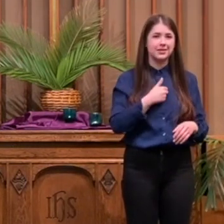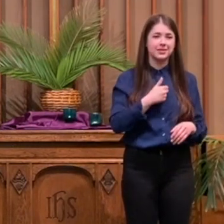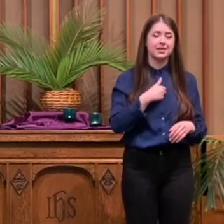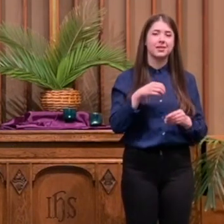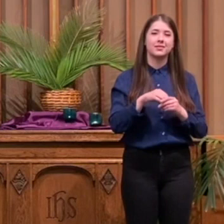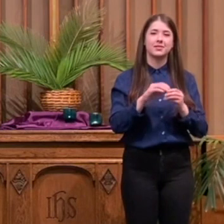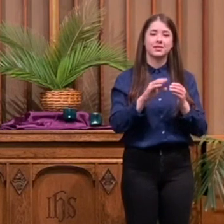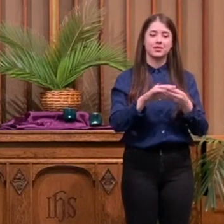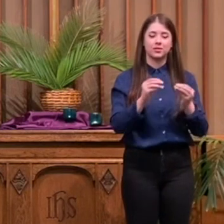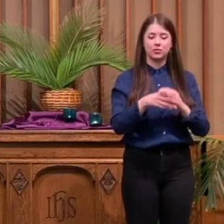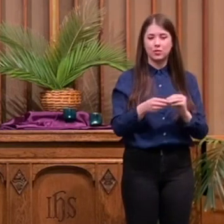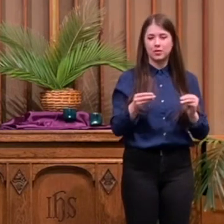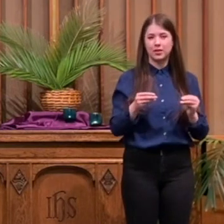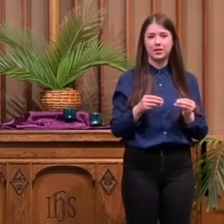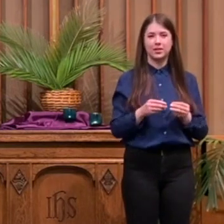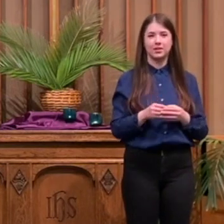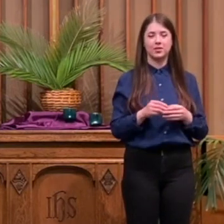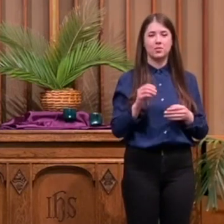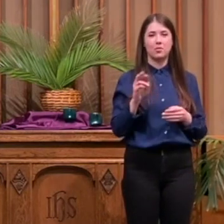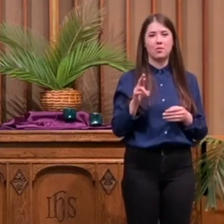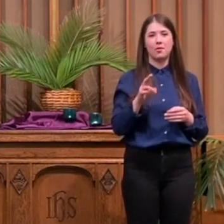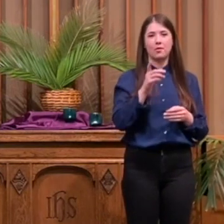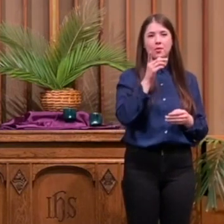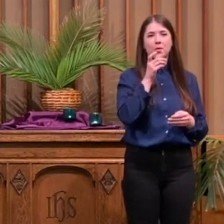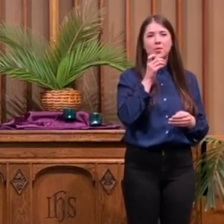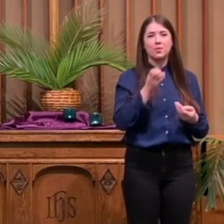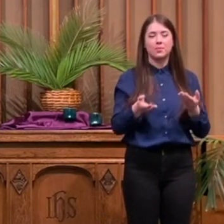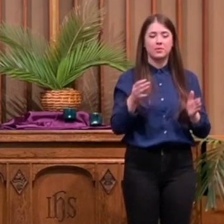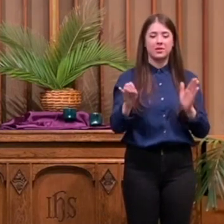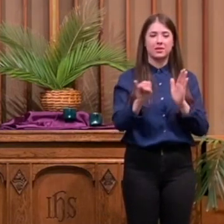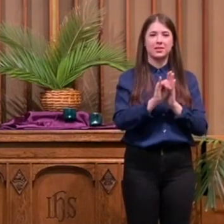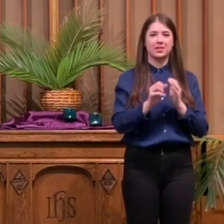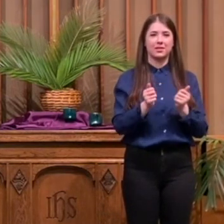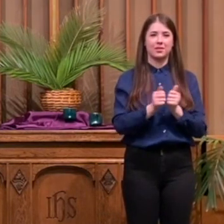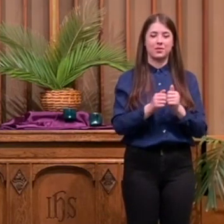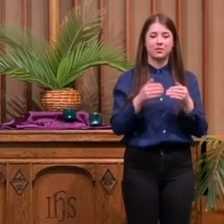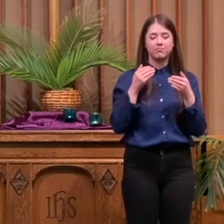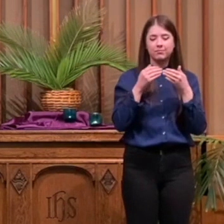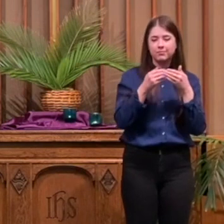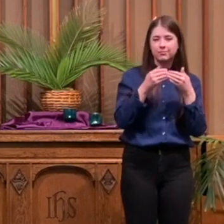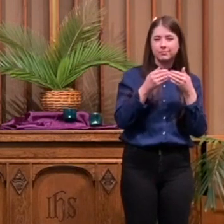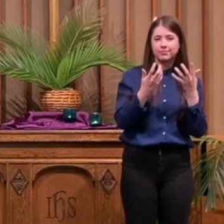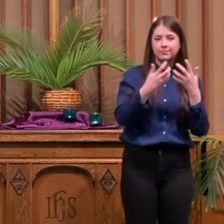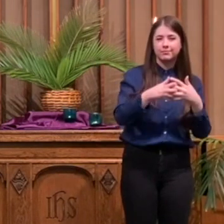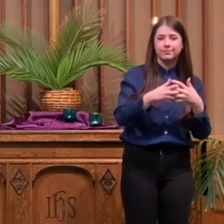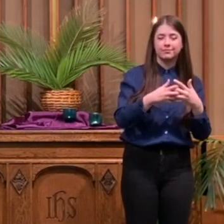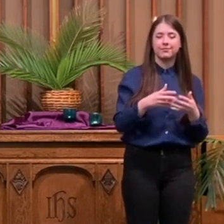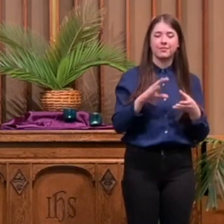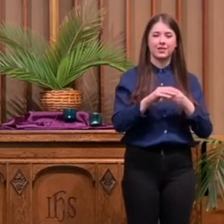or text, or who we might identify with most closely in this